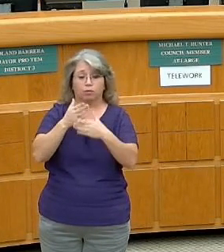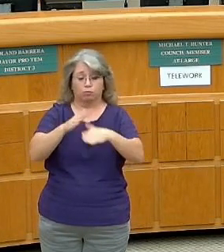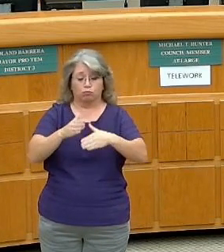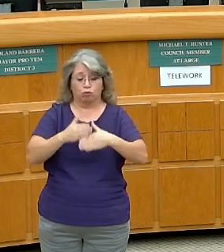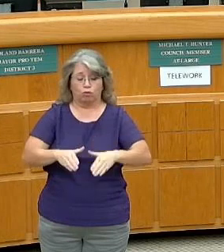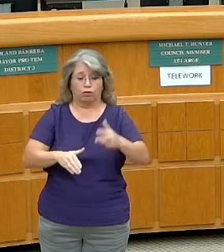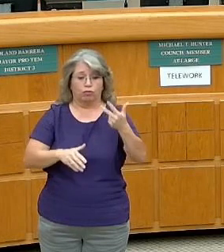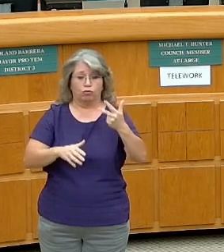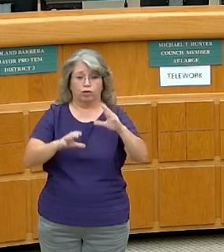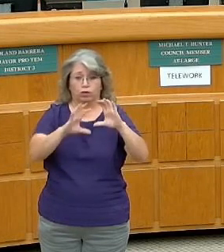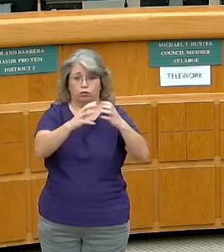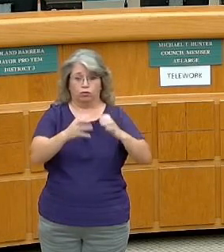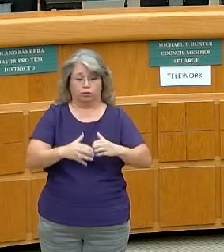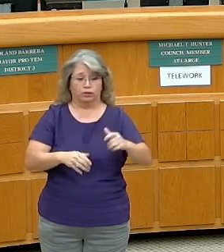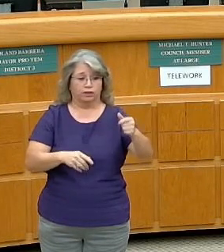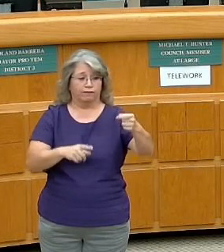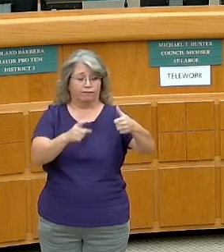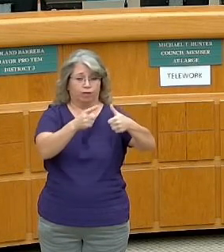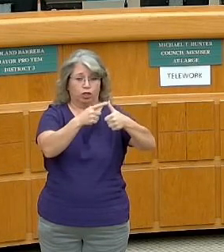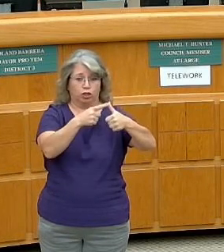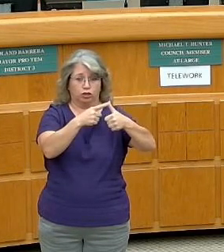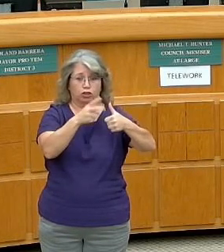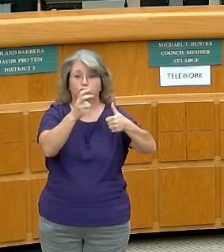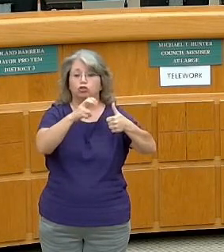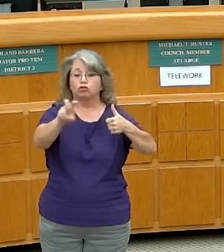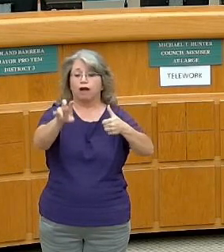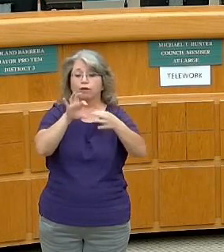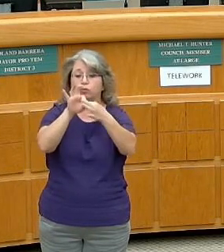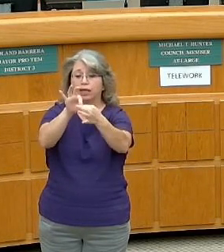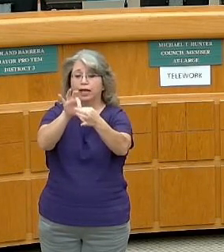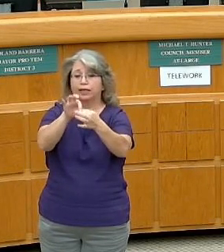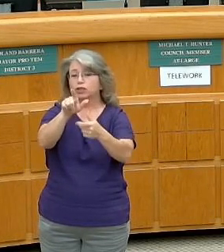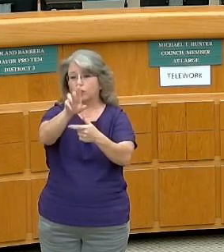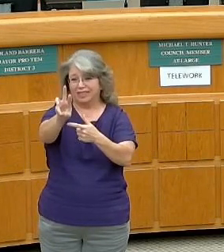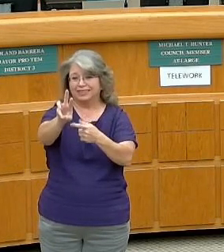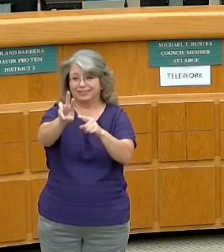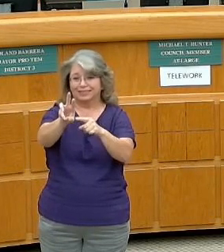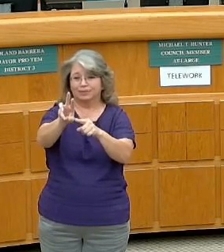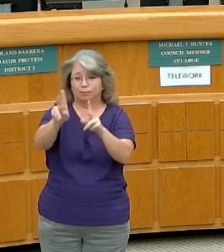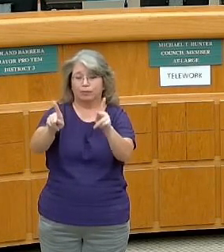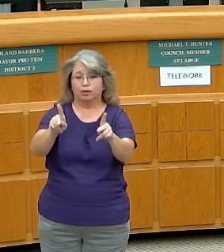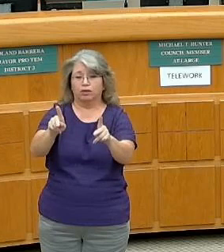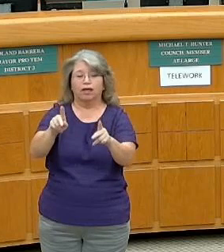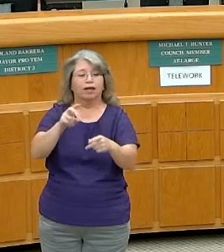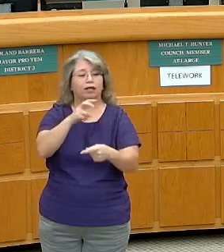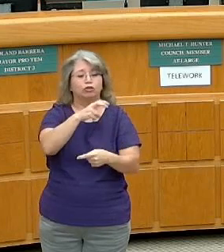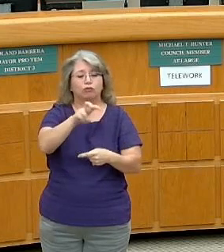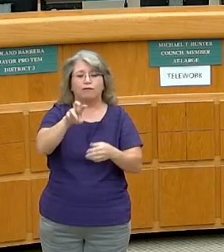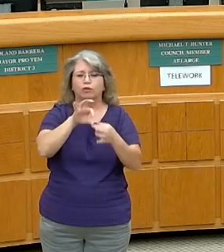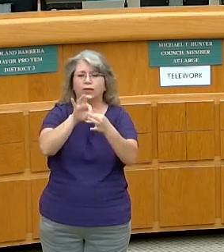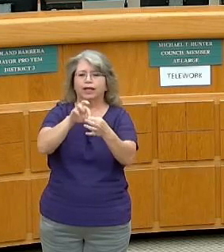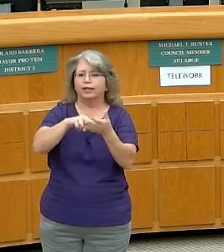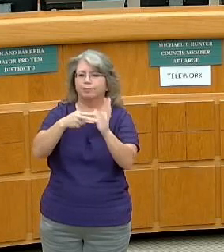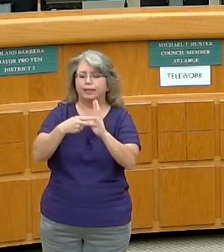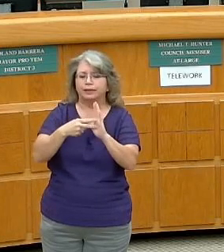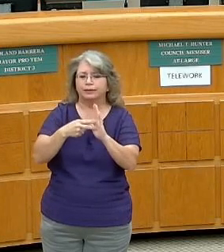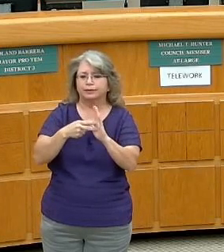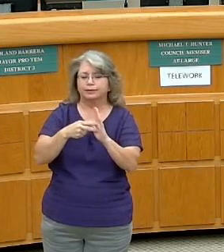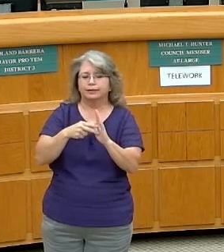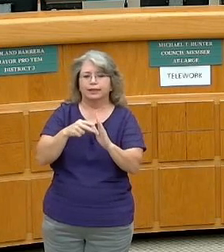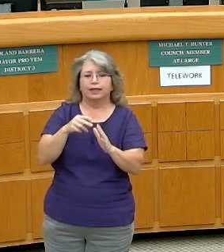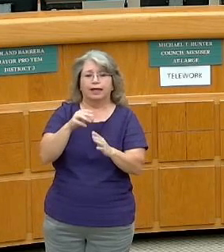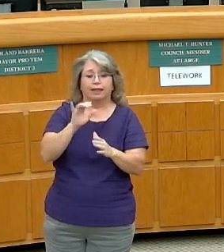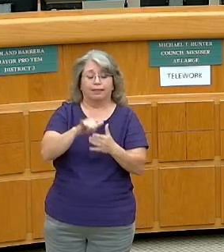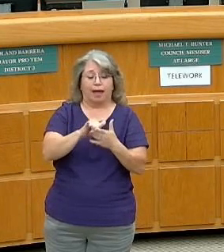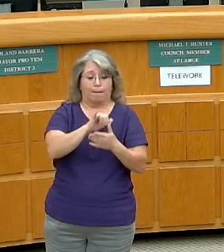categories. The first is travel-related, 26 cases. Travel-related means, as Mr. Zanoni said, the infected person